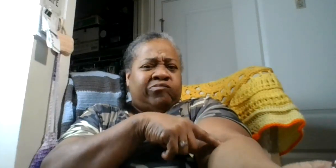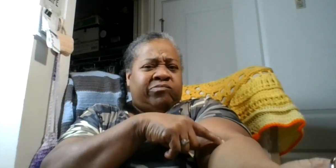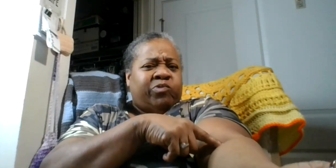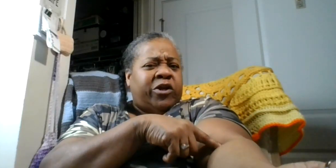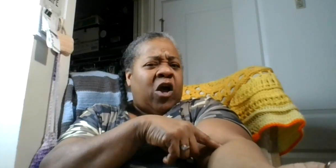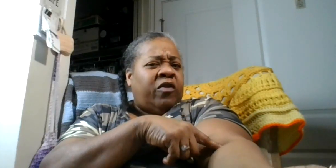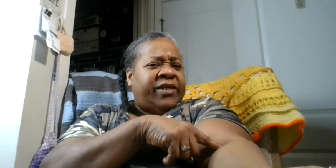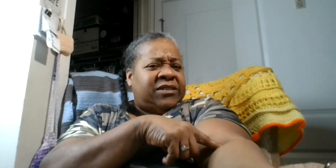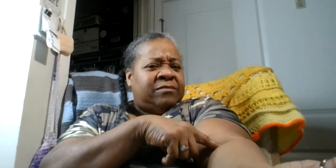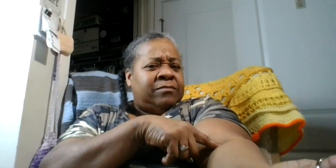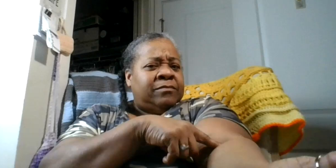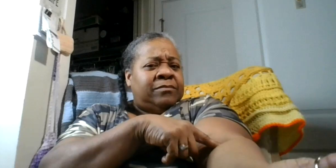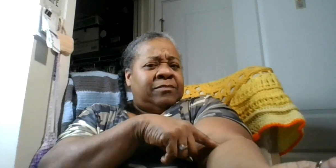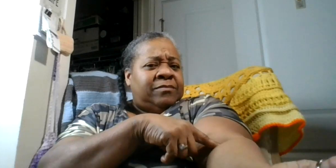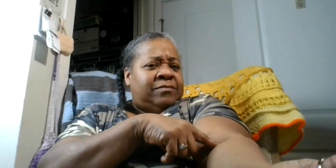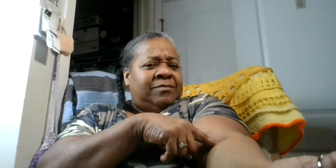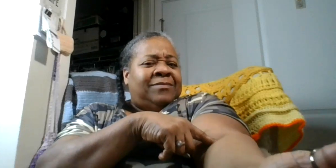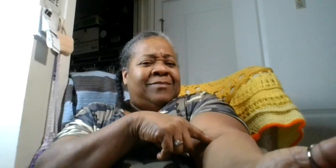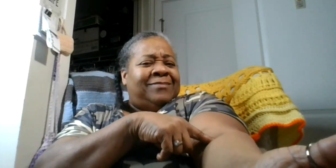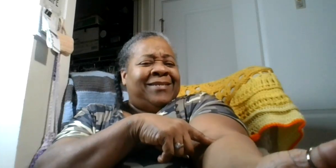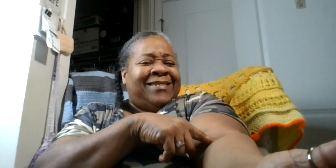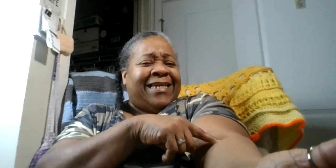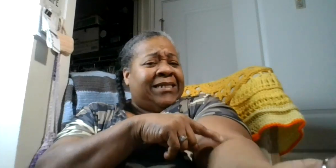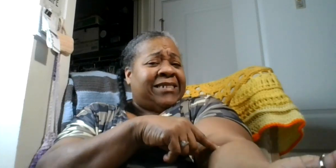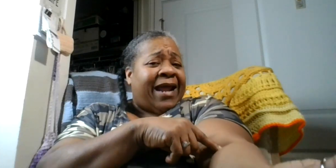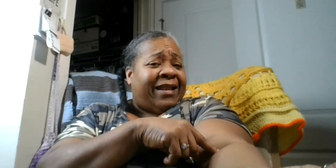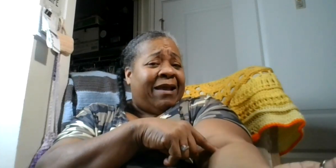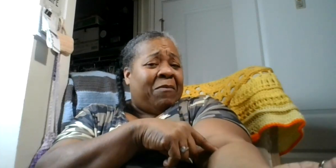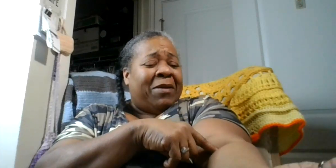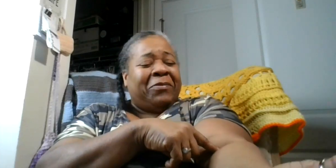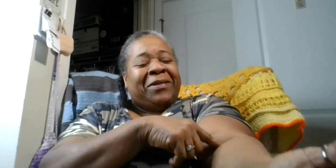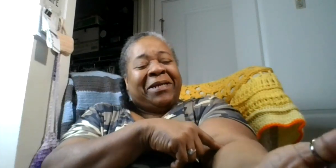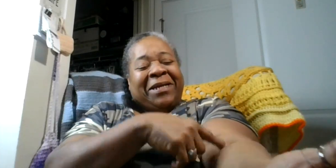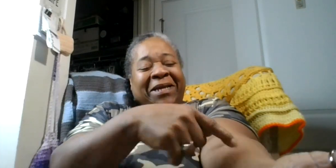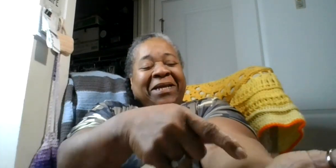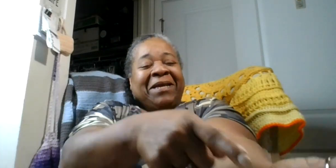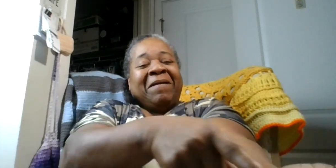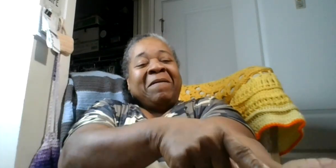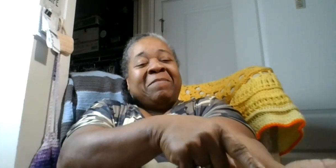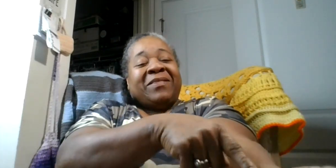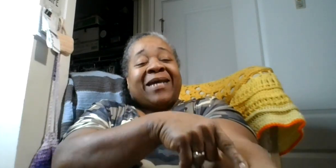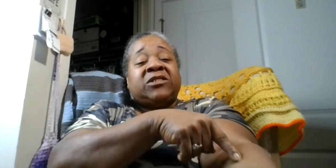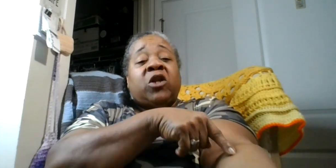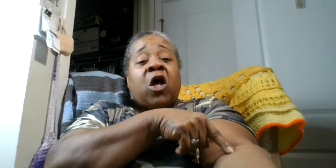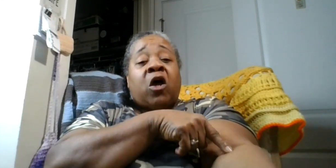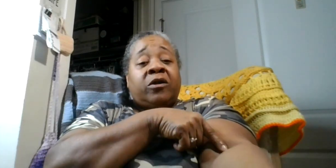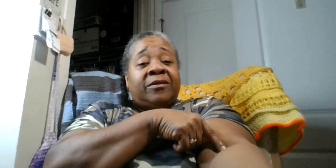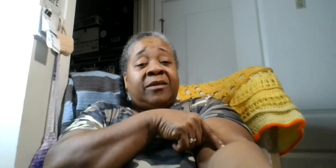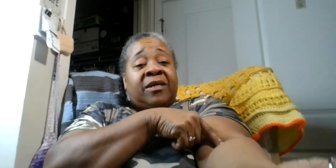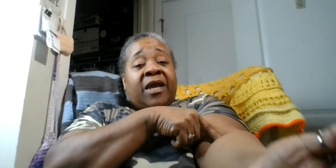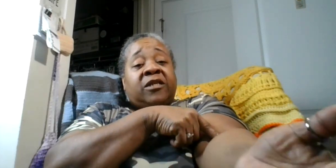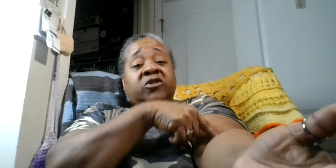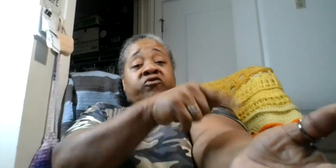what do you call this? The inside of the elbow. But that's long. And you're just drawing